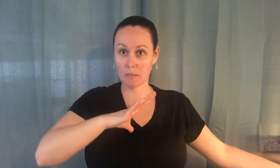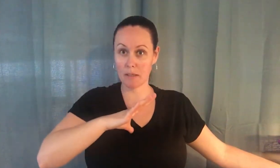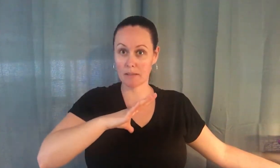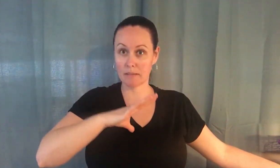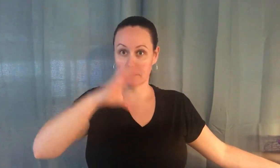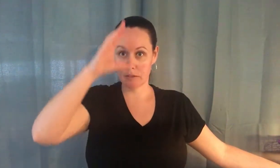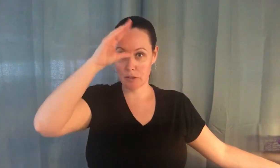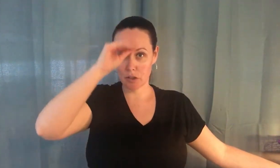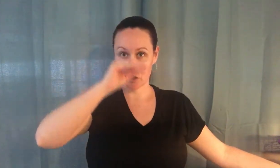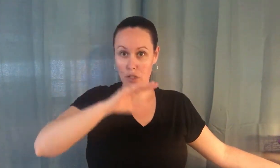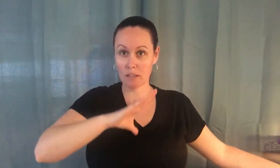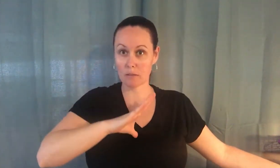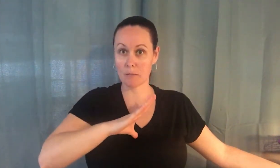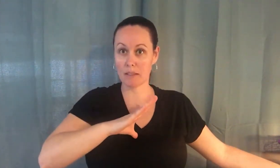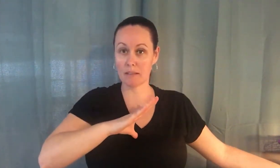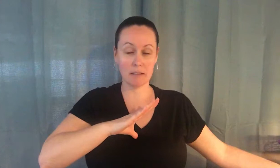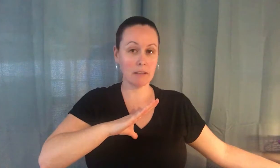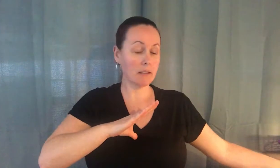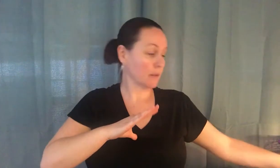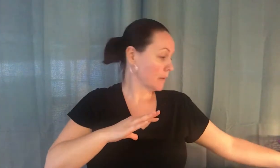Gentleman. Gentleman.